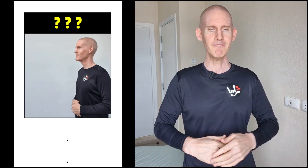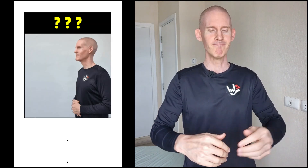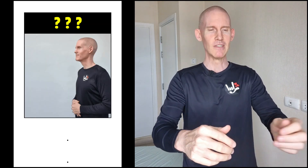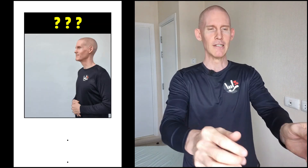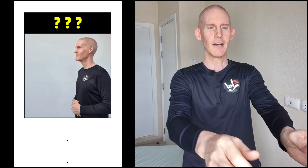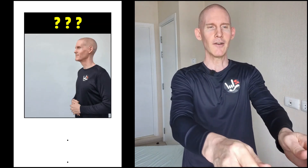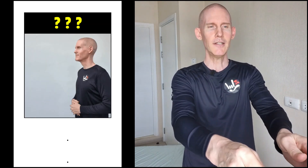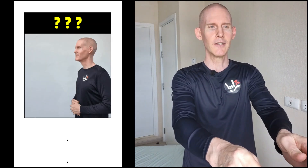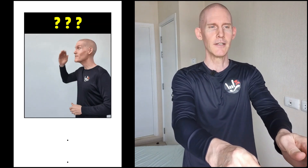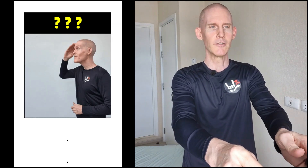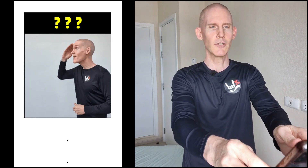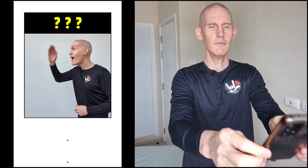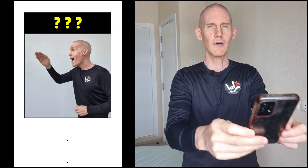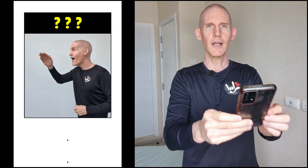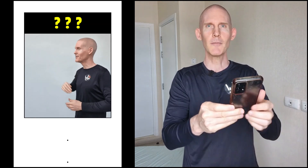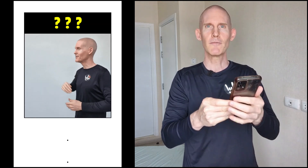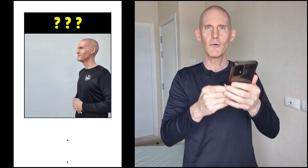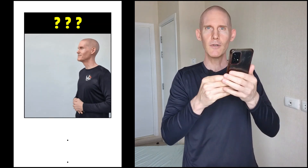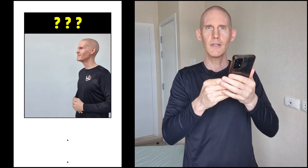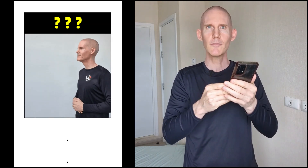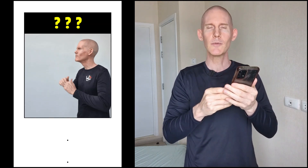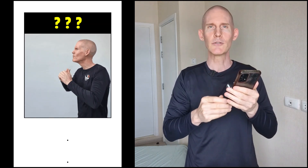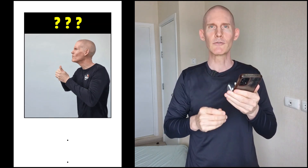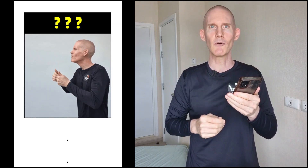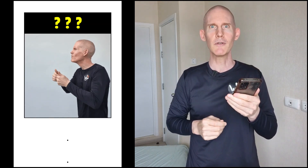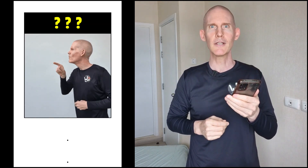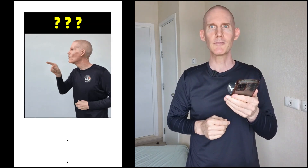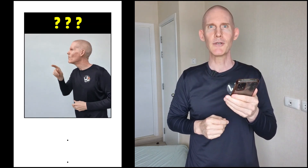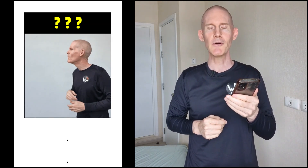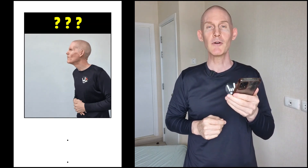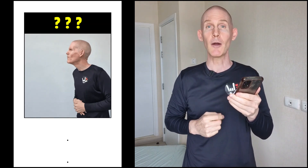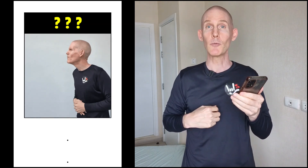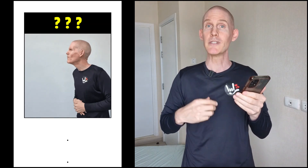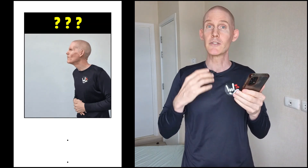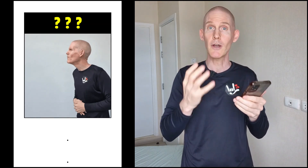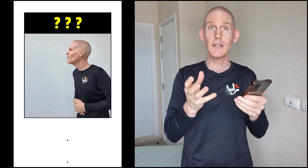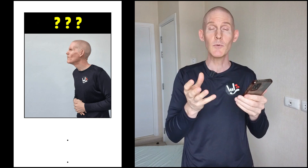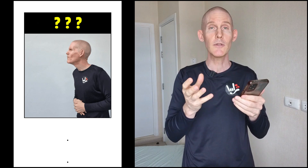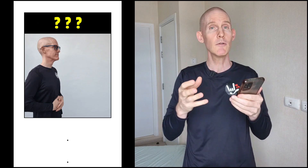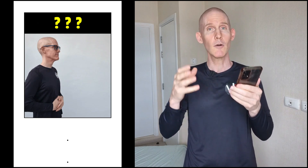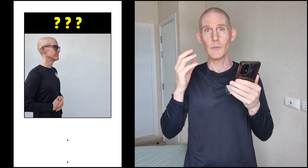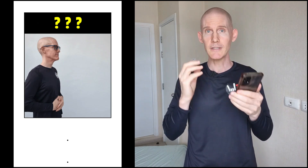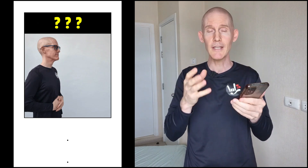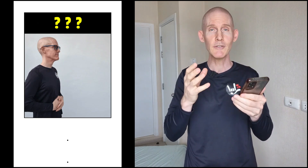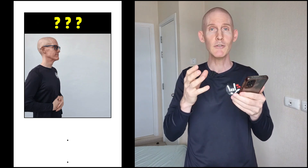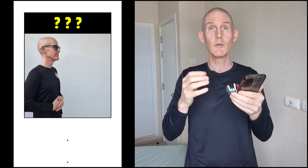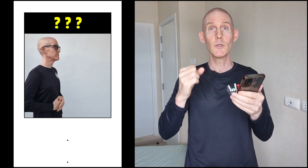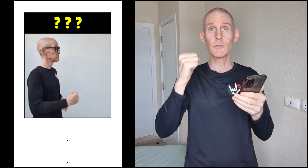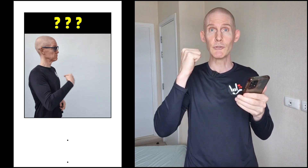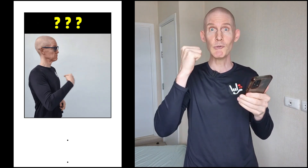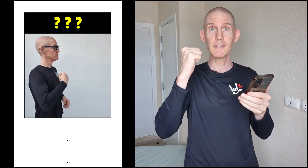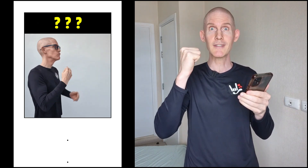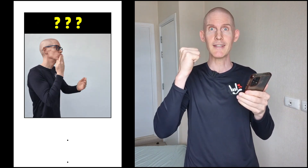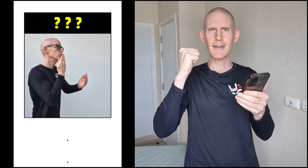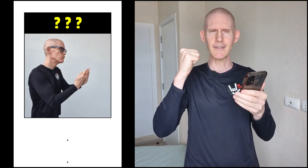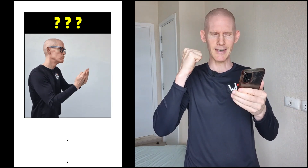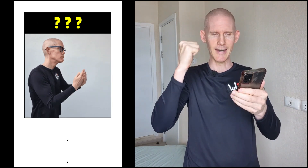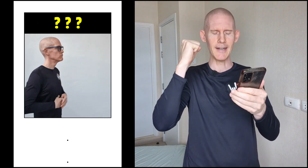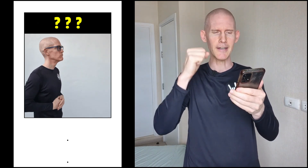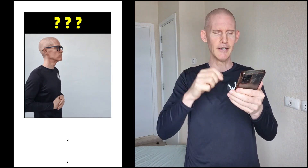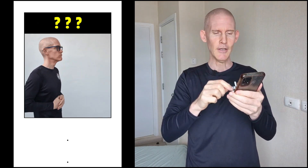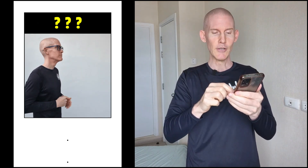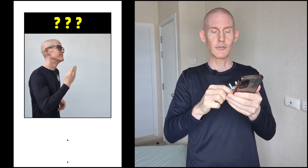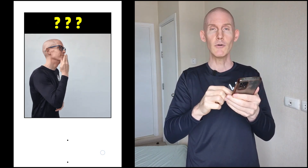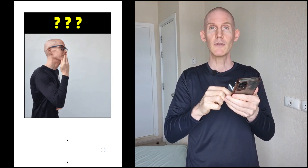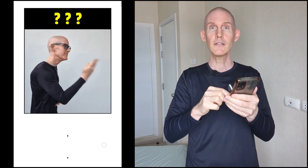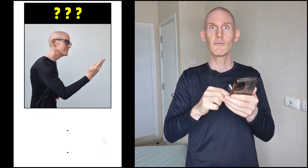jump in? All right. So I got my phone here. I'm going to be scrolling as we go. I will be signing with you. I will be teaching you, and we will do this together.